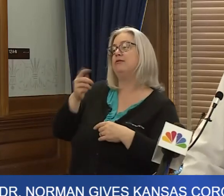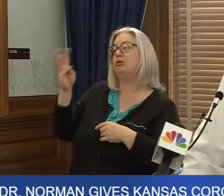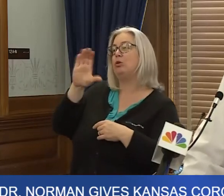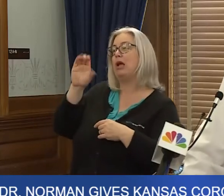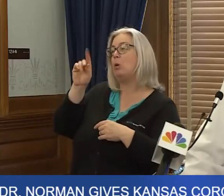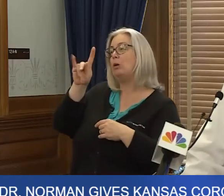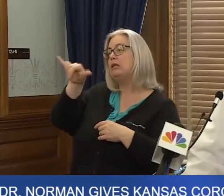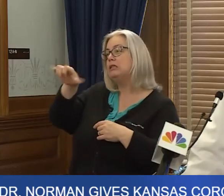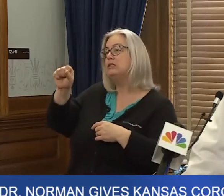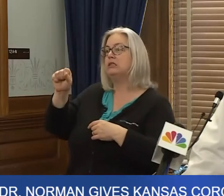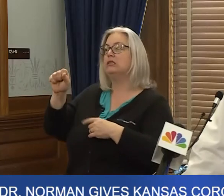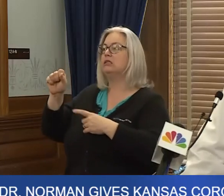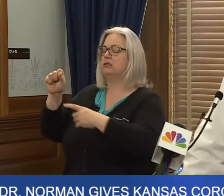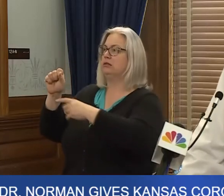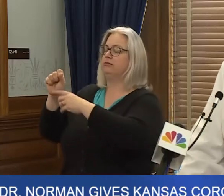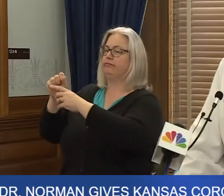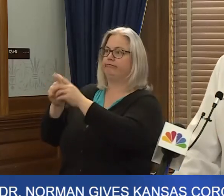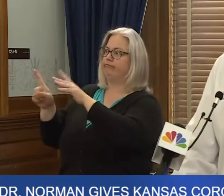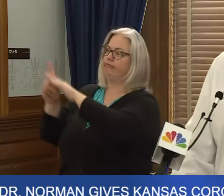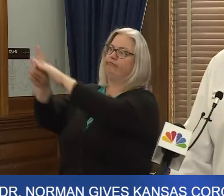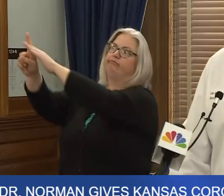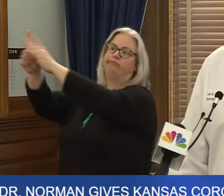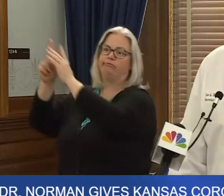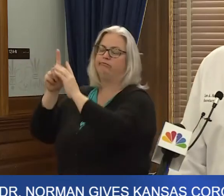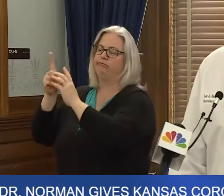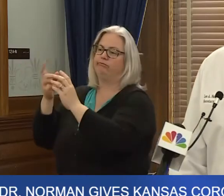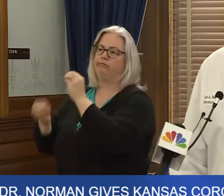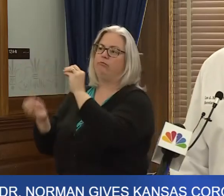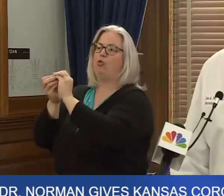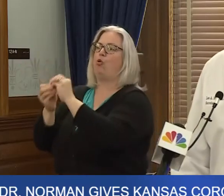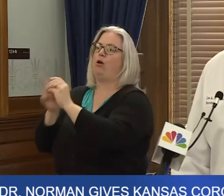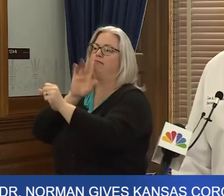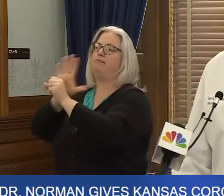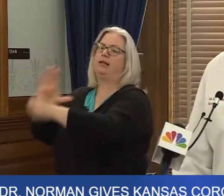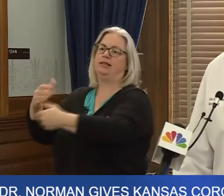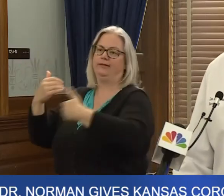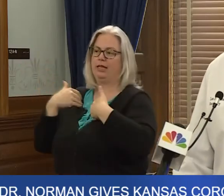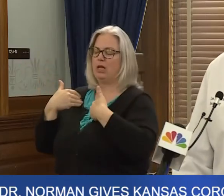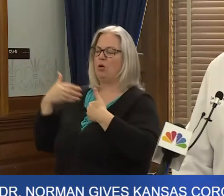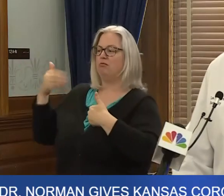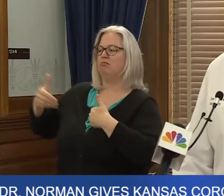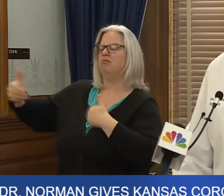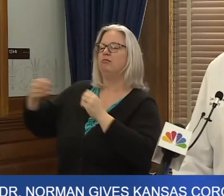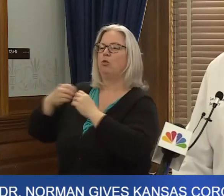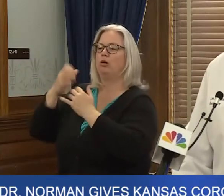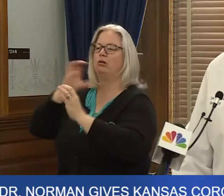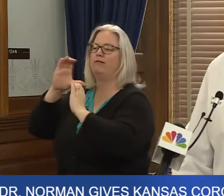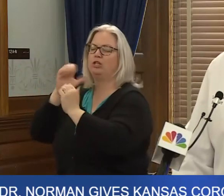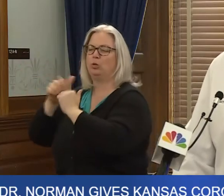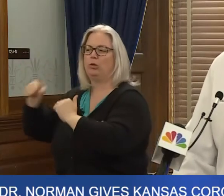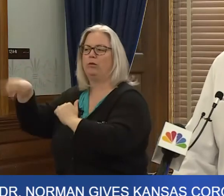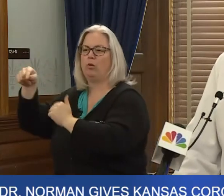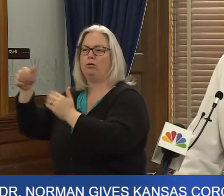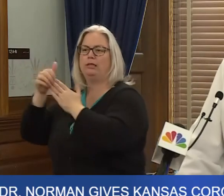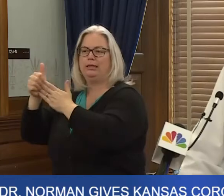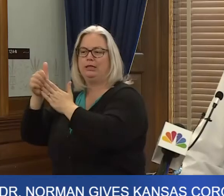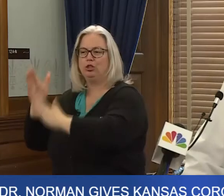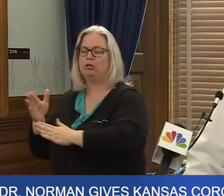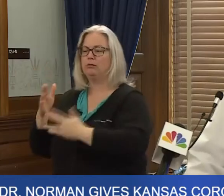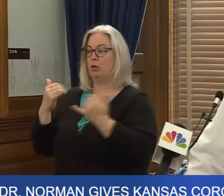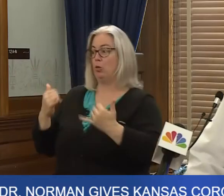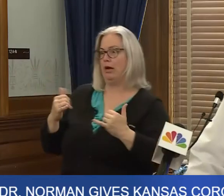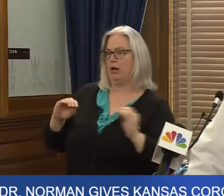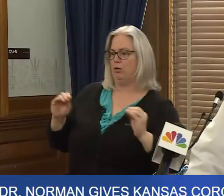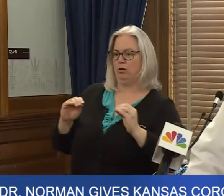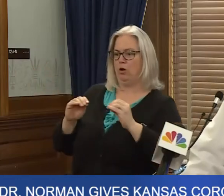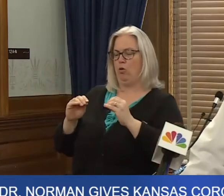considerable activity, we'll know that because I'll be having regular conversations with the leaders in those counties. But we do not have a registry at this time that